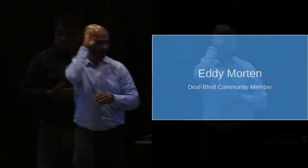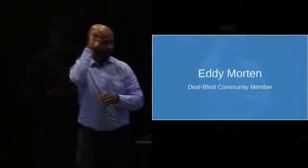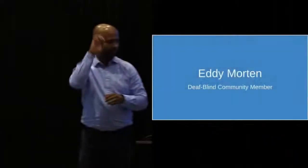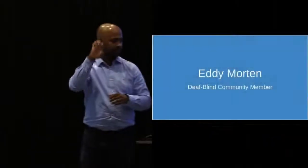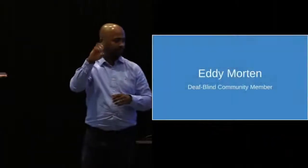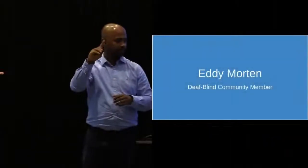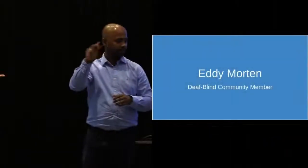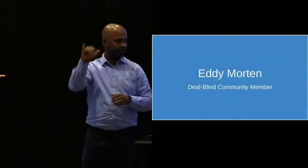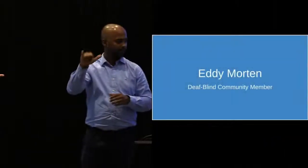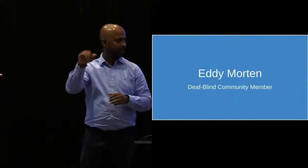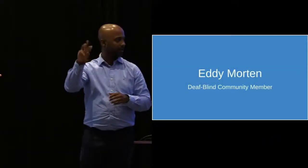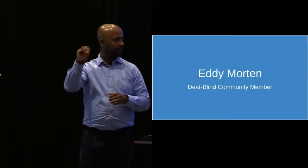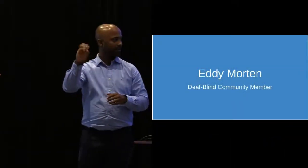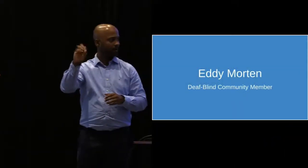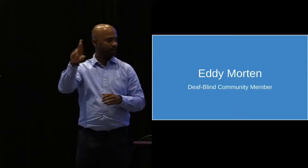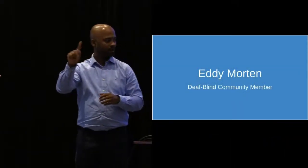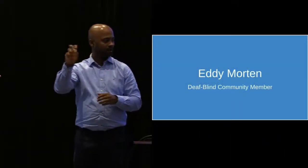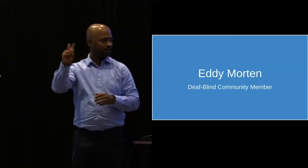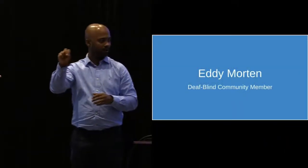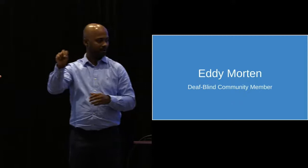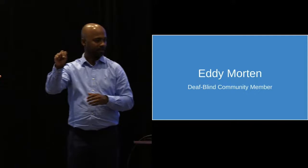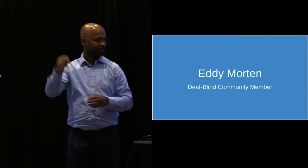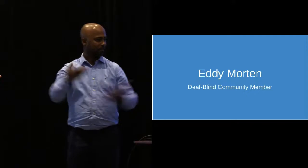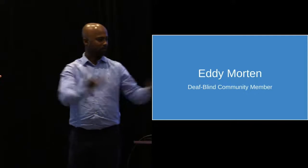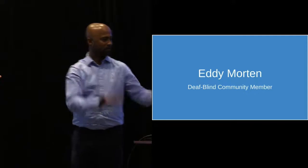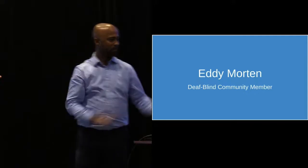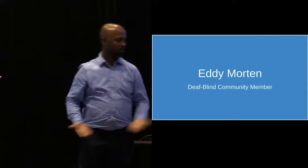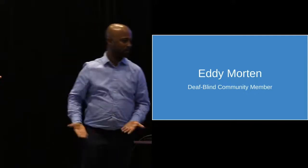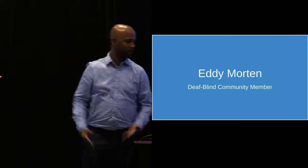representing the deafblind community, is Eddie Morton.